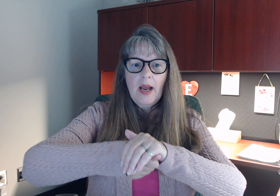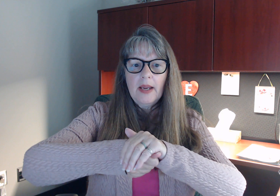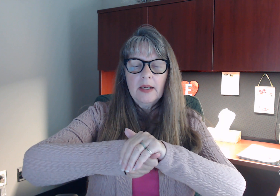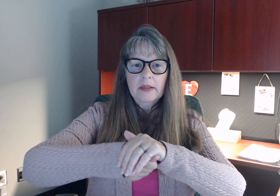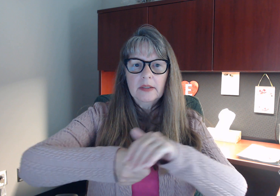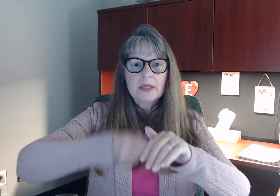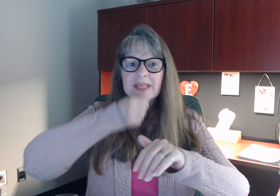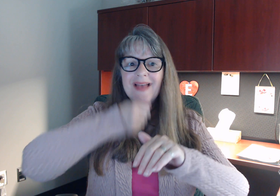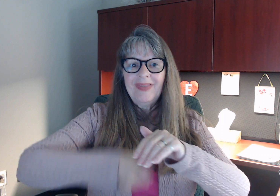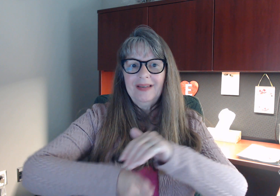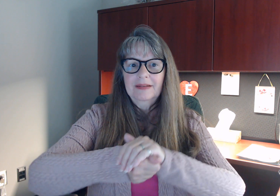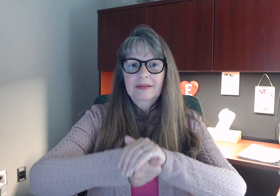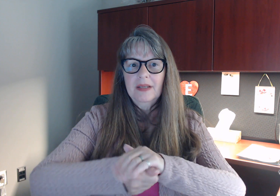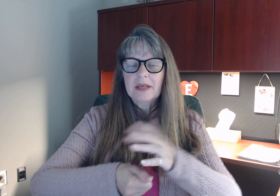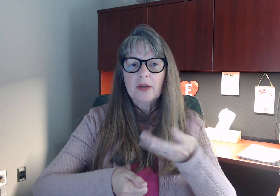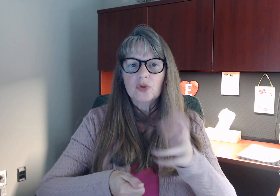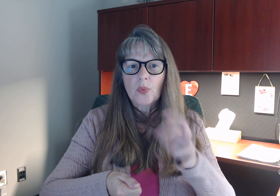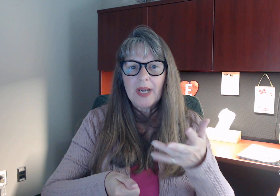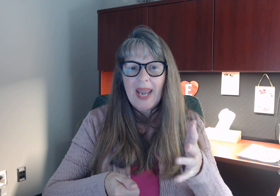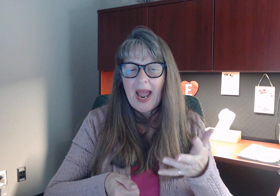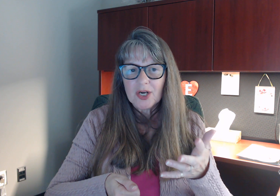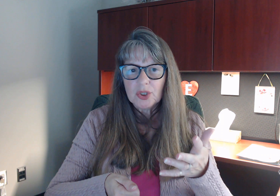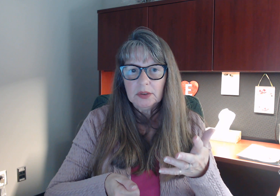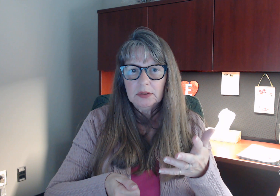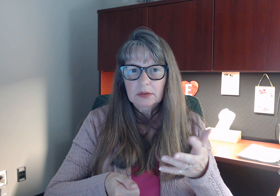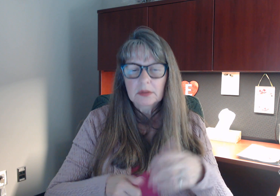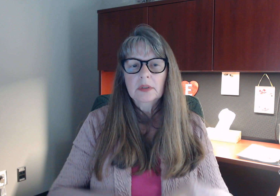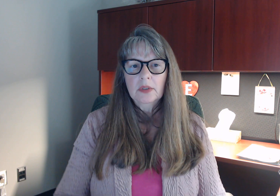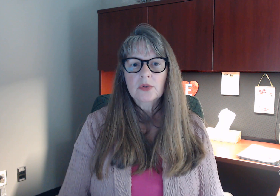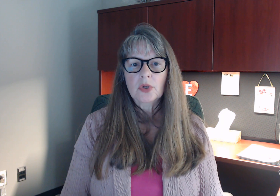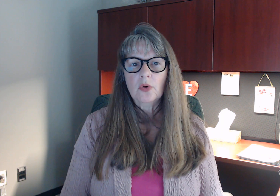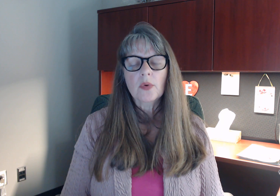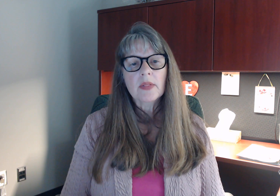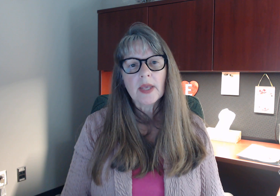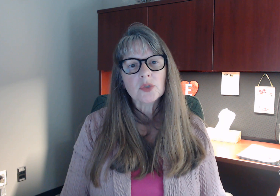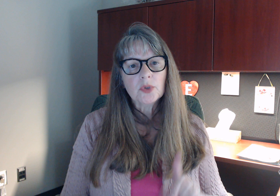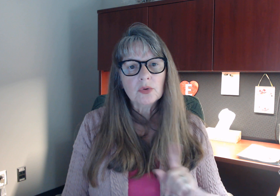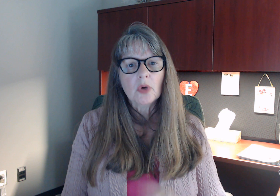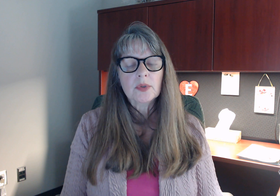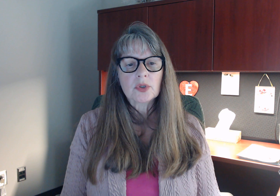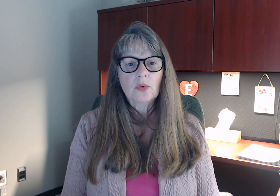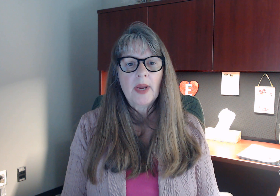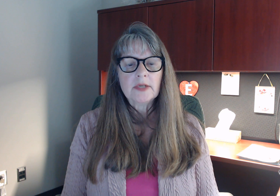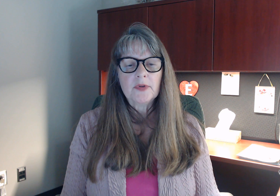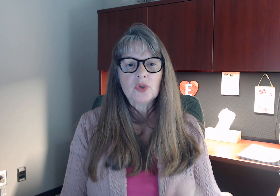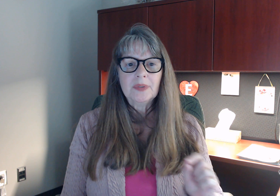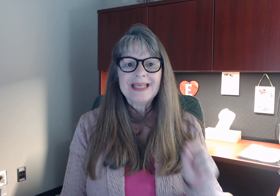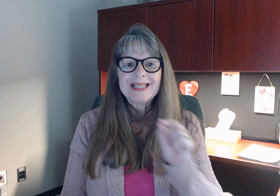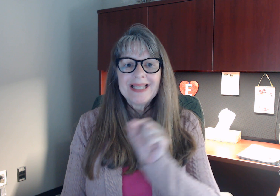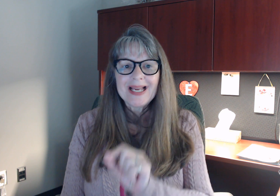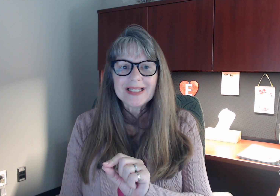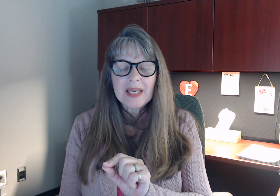Hide does nothing. It's not doing an action. So that's when you know it's correct. If it's doing the exact same